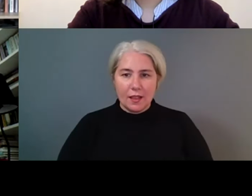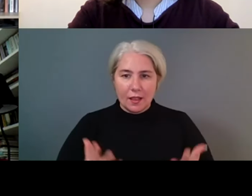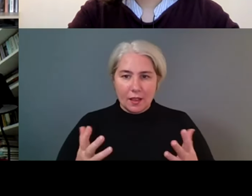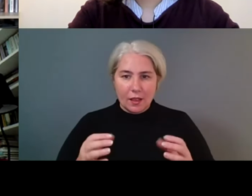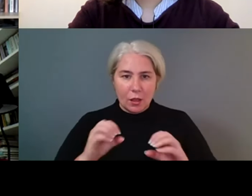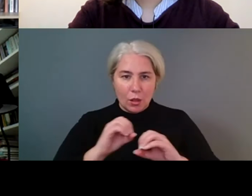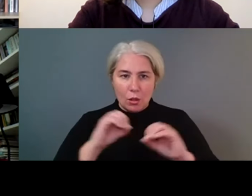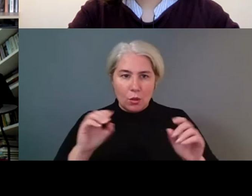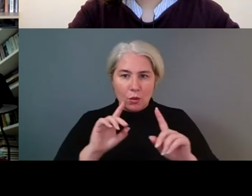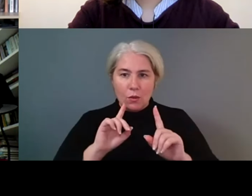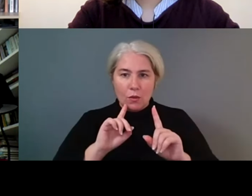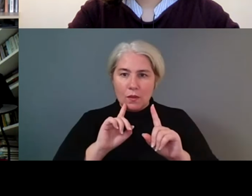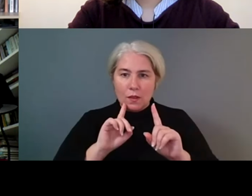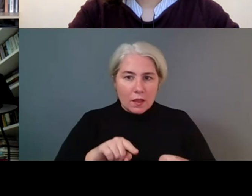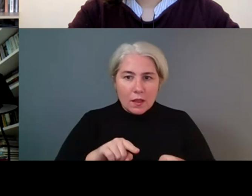maybe you can